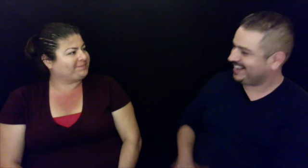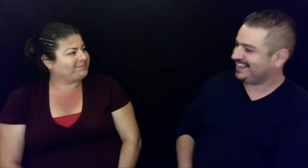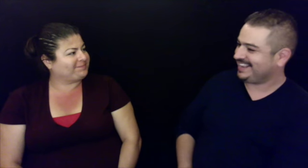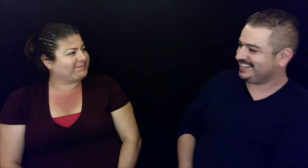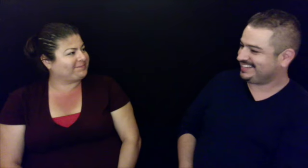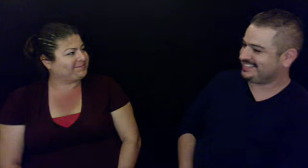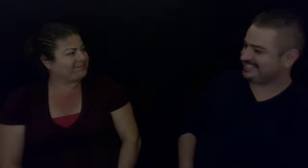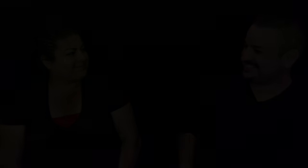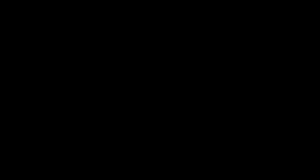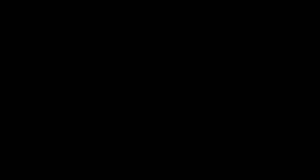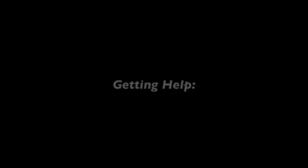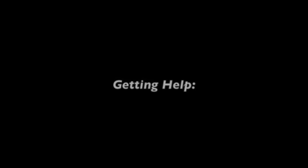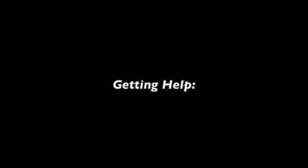Great.